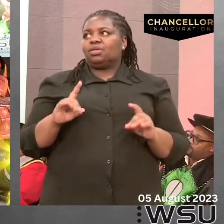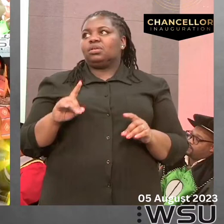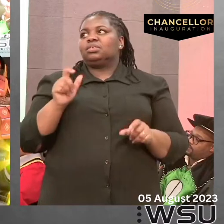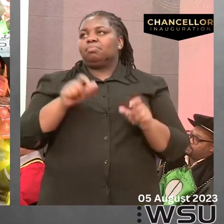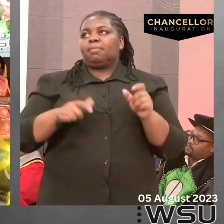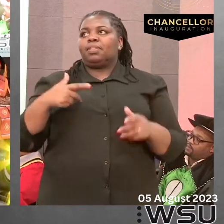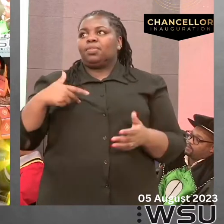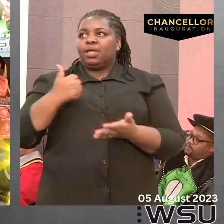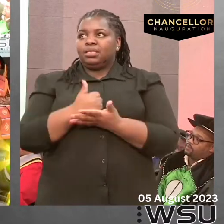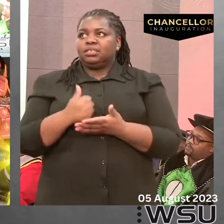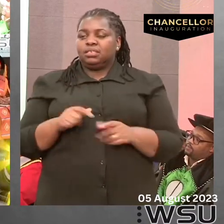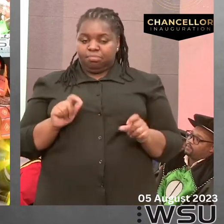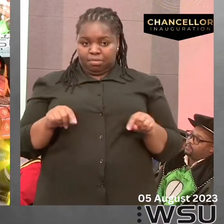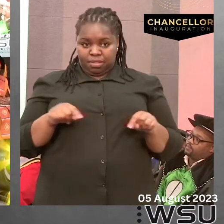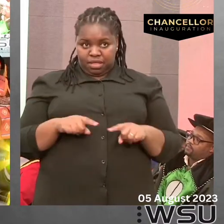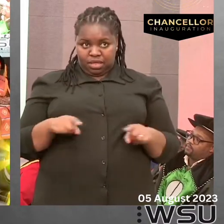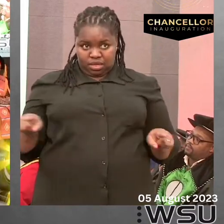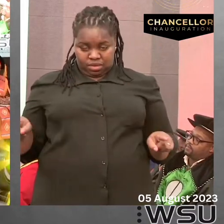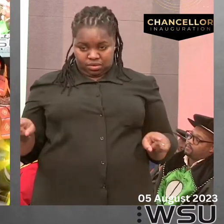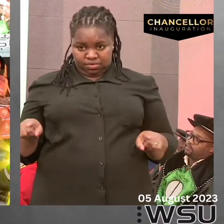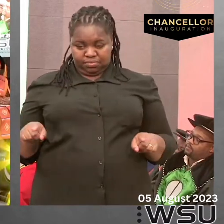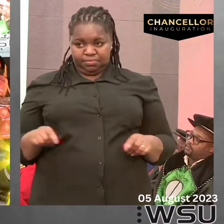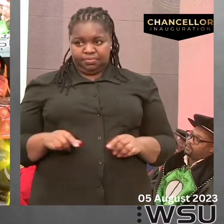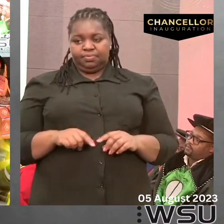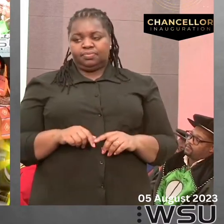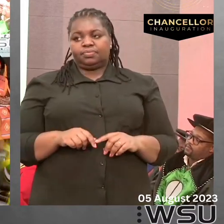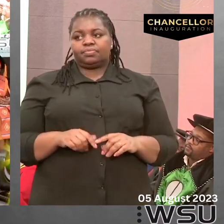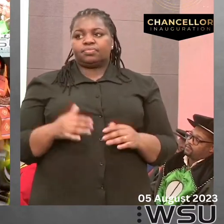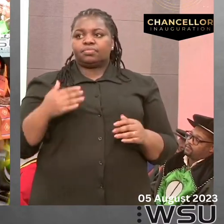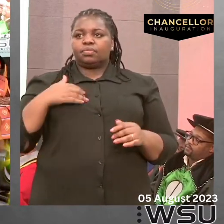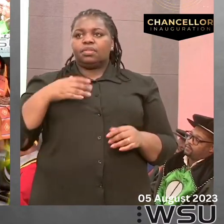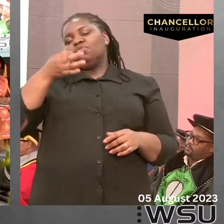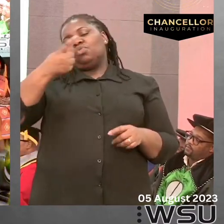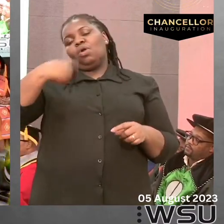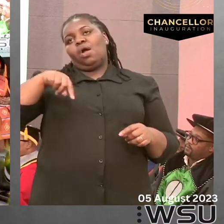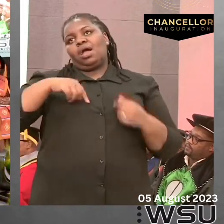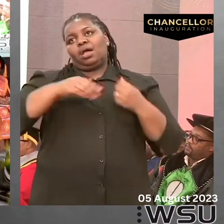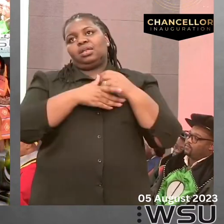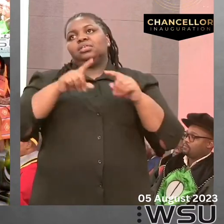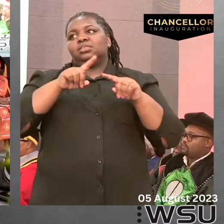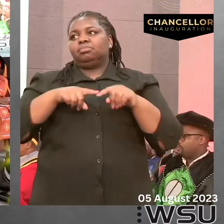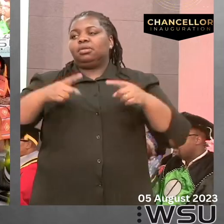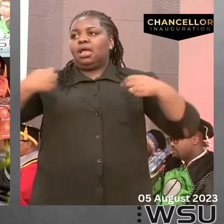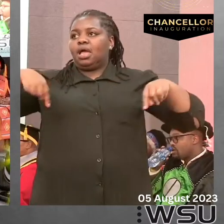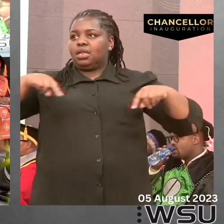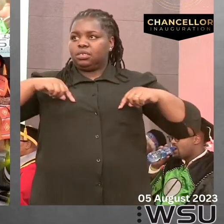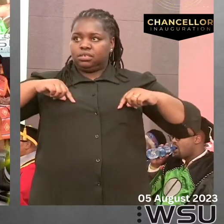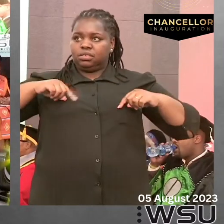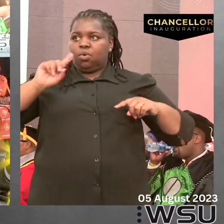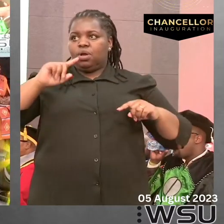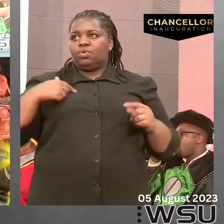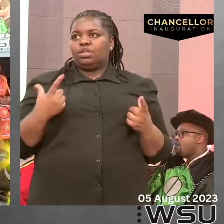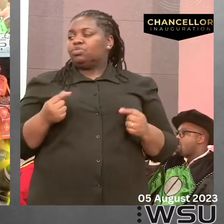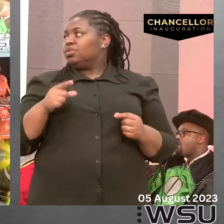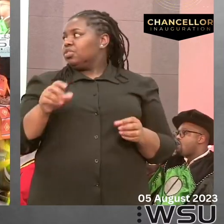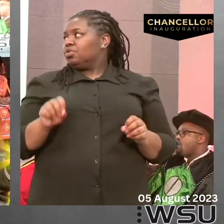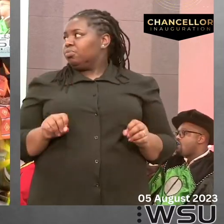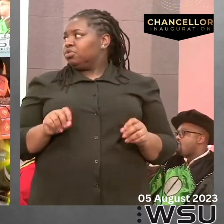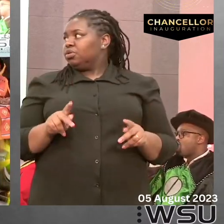who are sitting here today, the fate, the future of our country is in our hands. It depends on us what to do with the